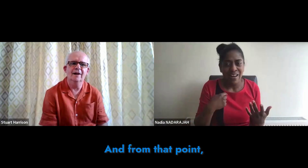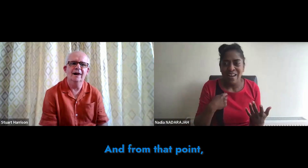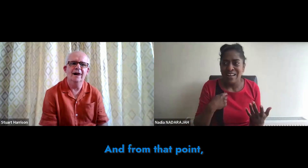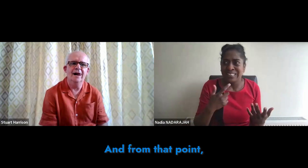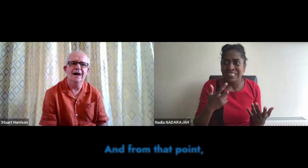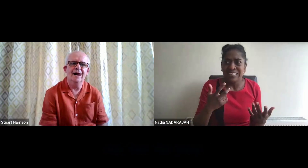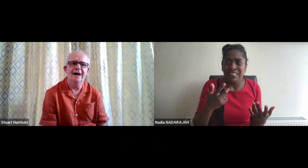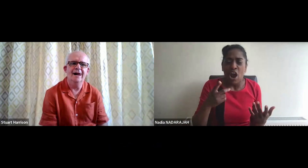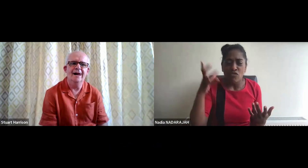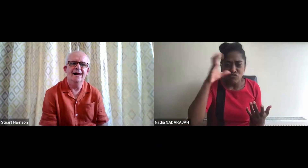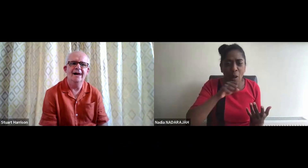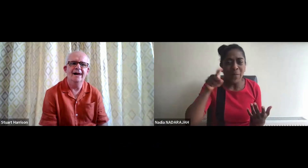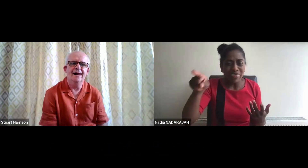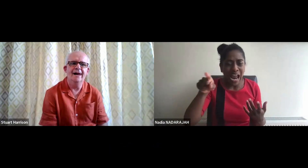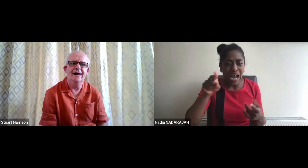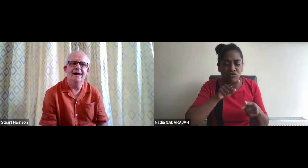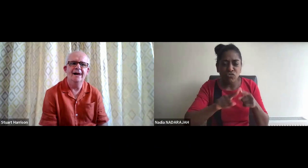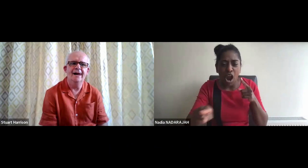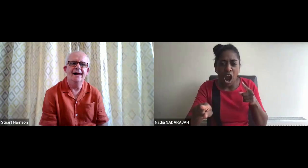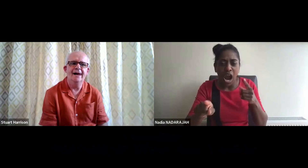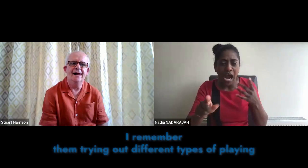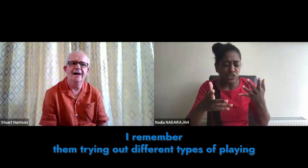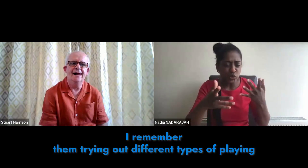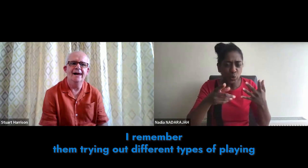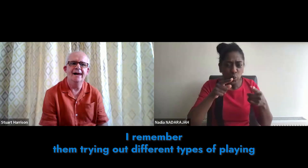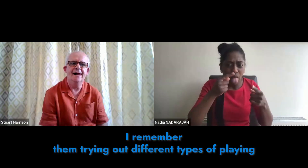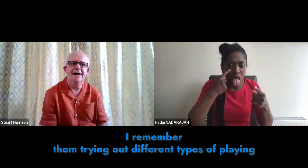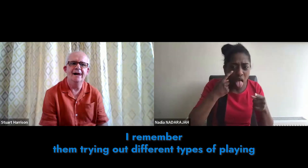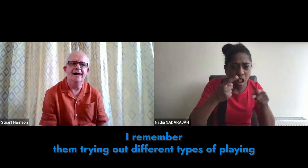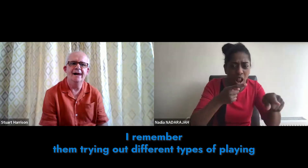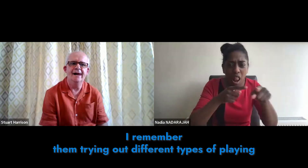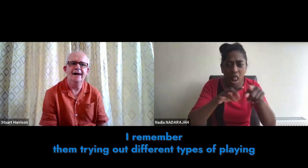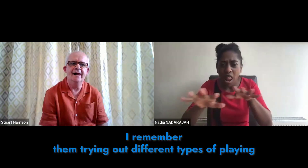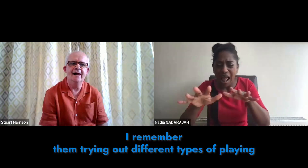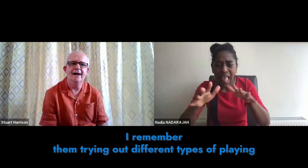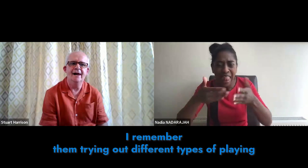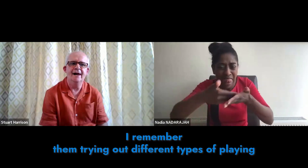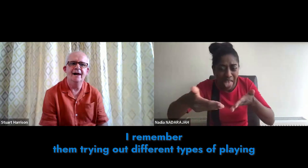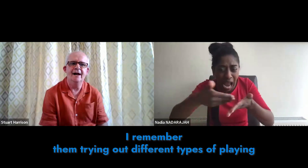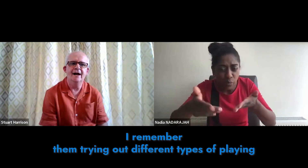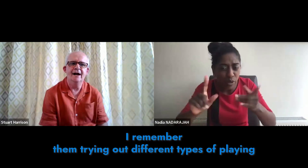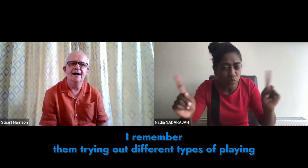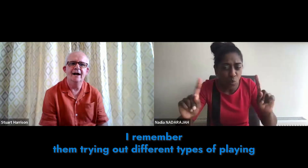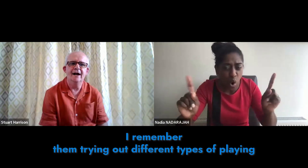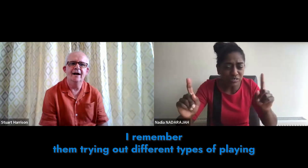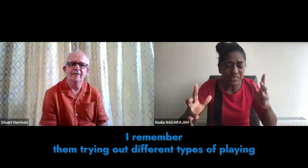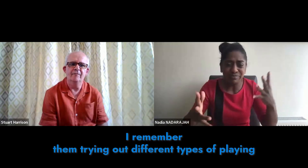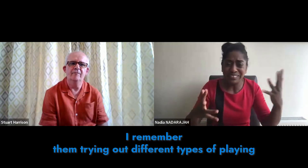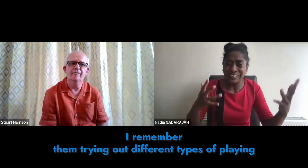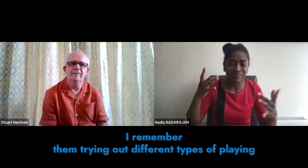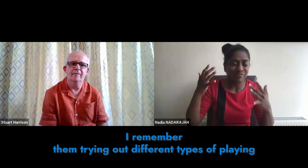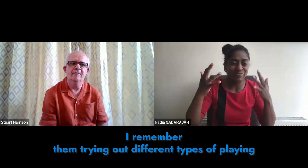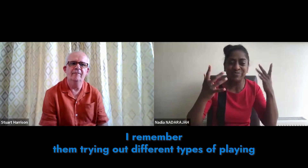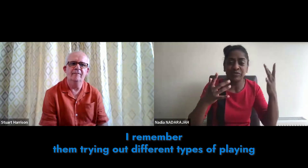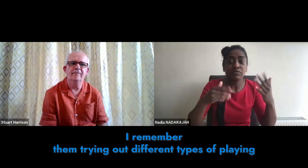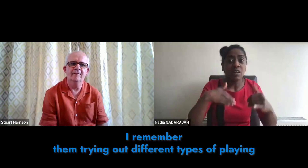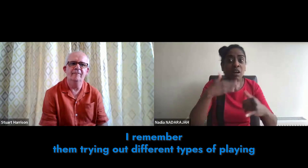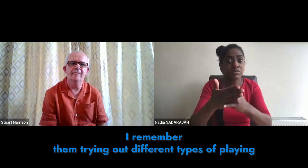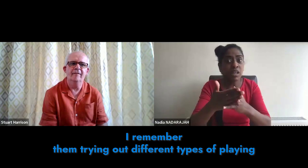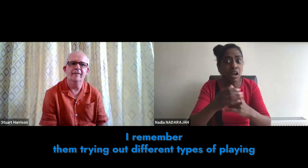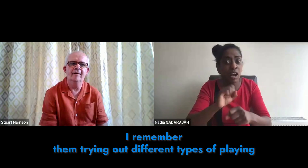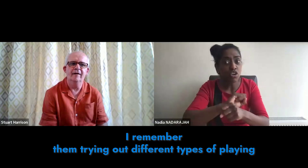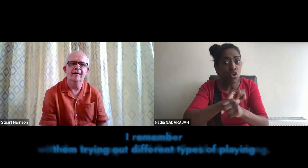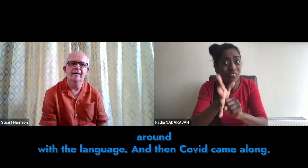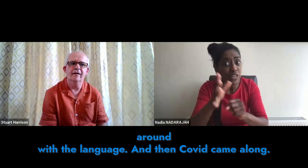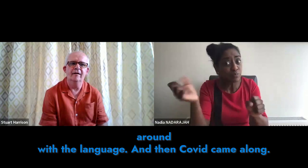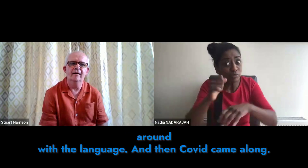from that point, I remember them trying out different types